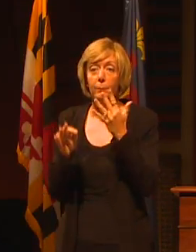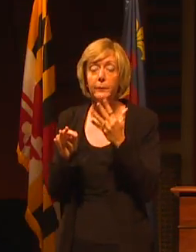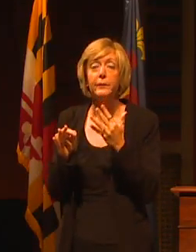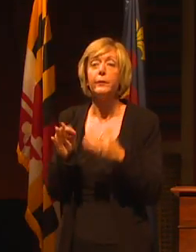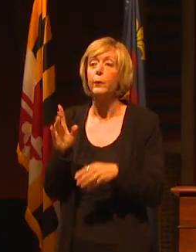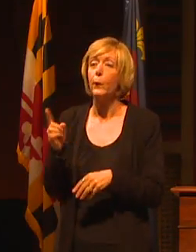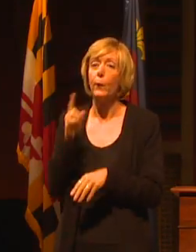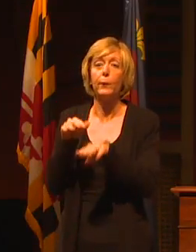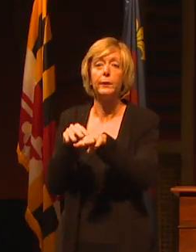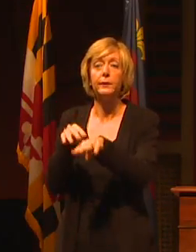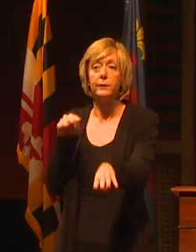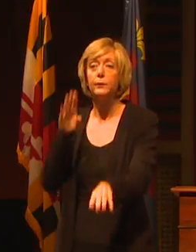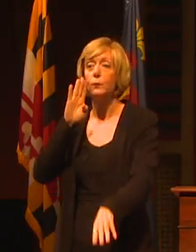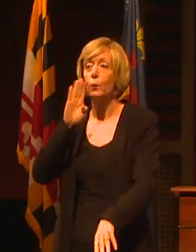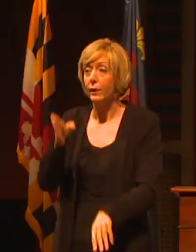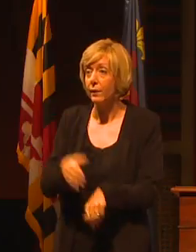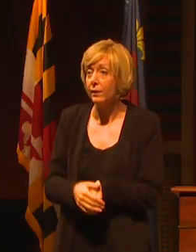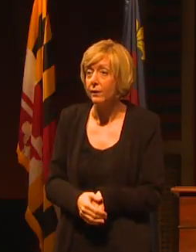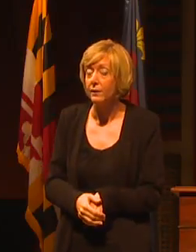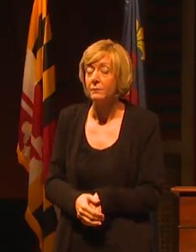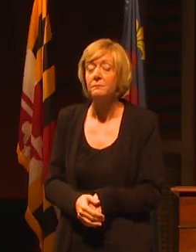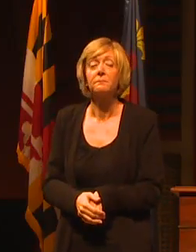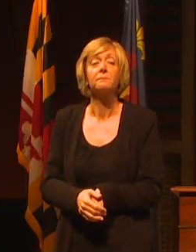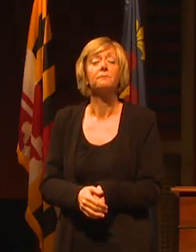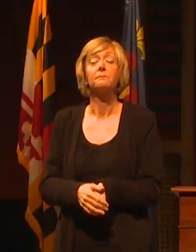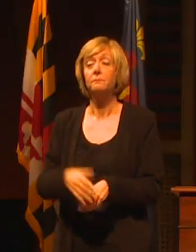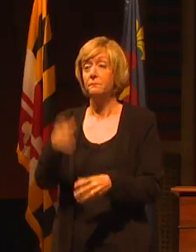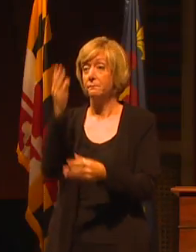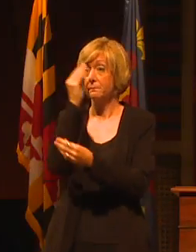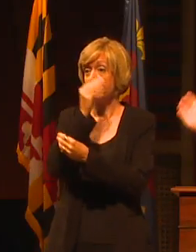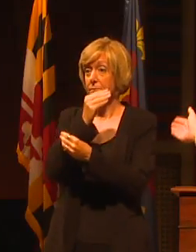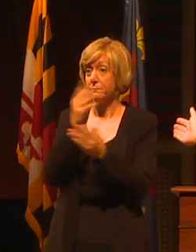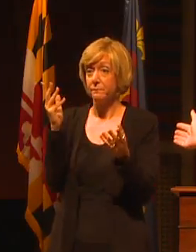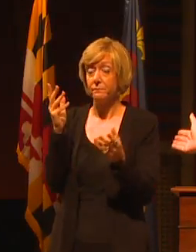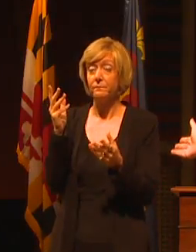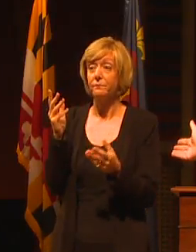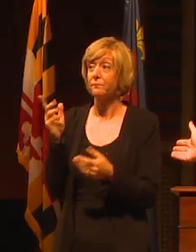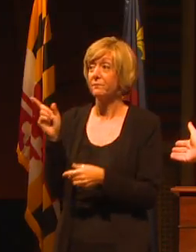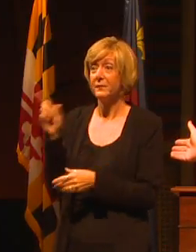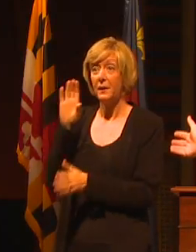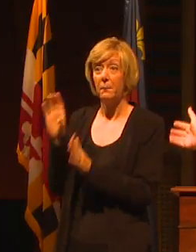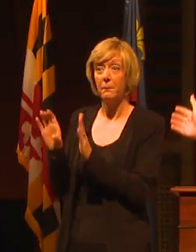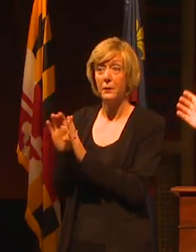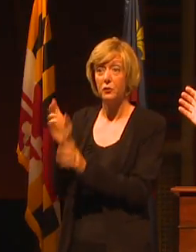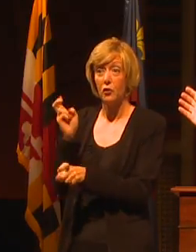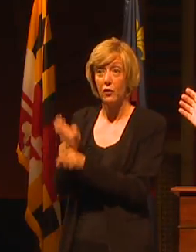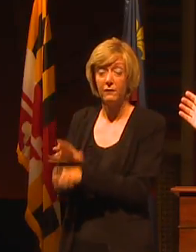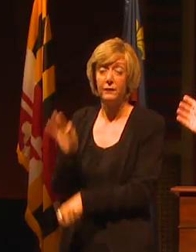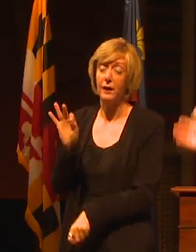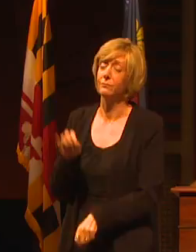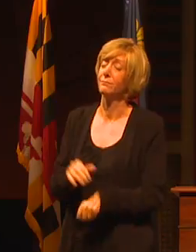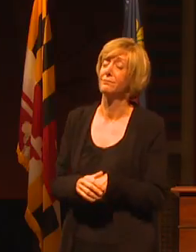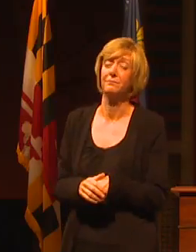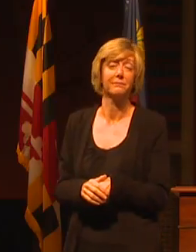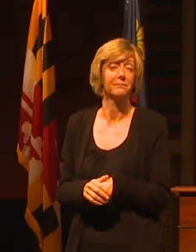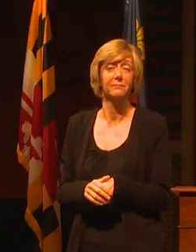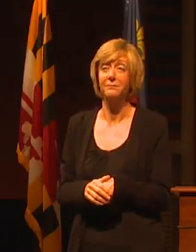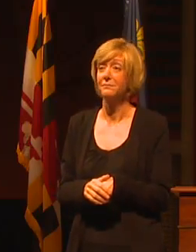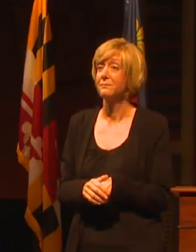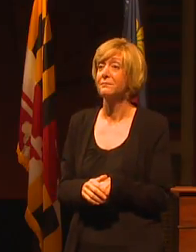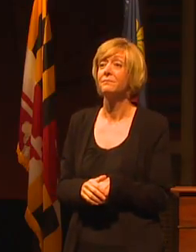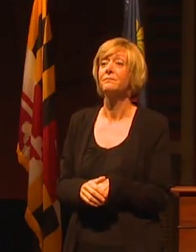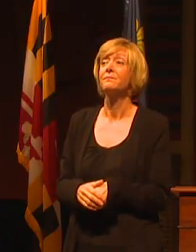going to see traffic like this. I can tell you that it was not hard to get that photo. I can tell you that it's